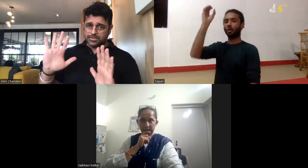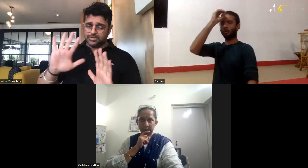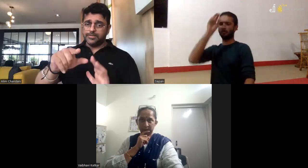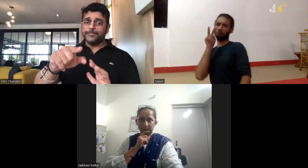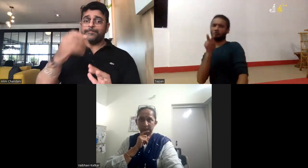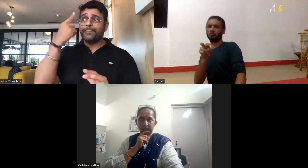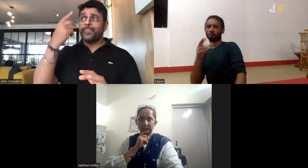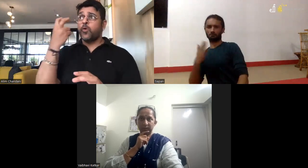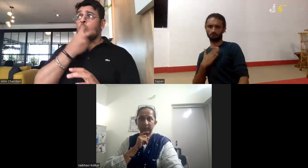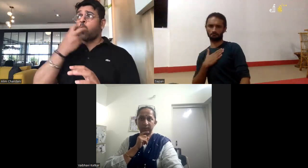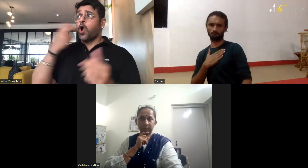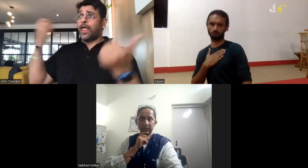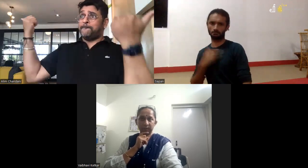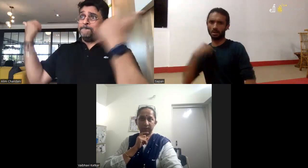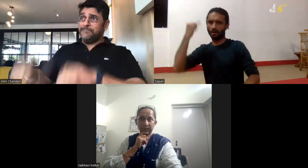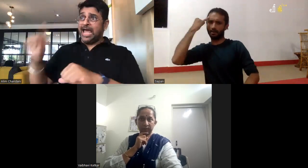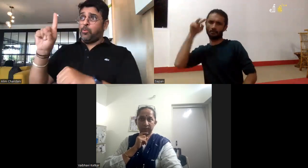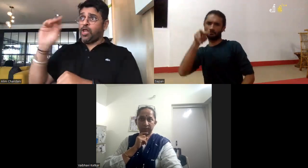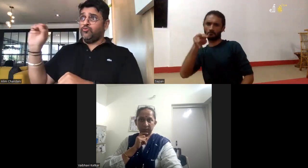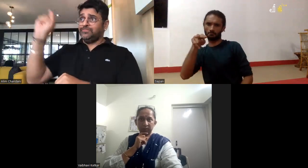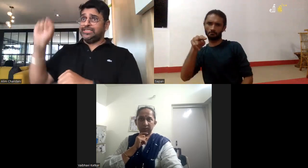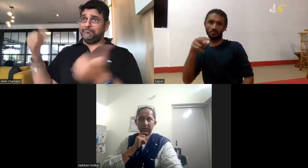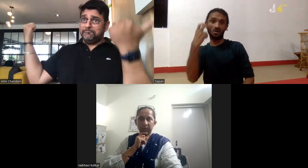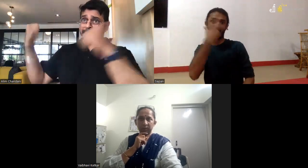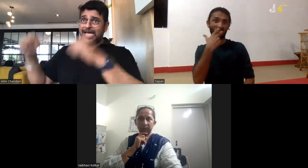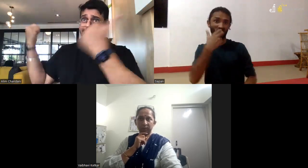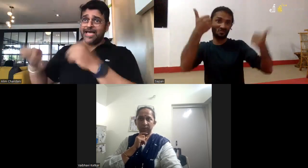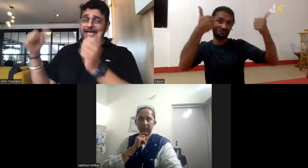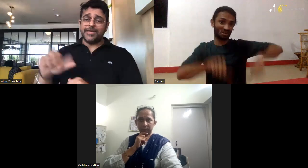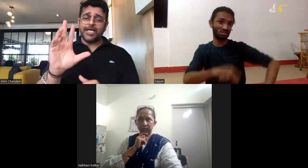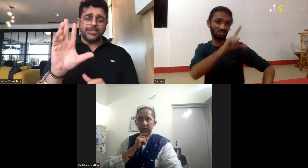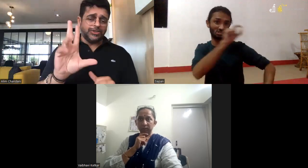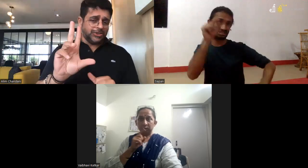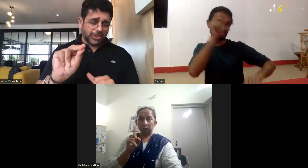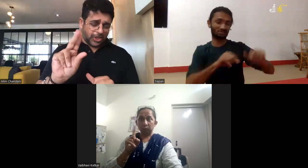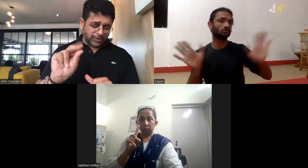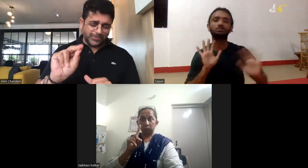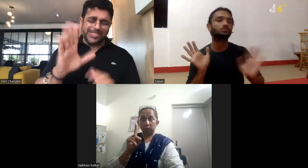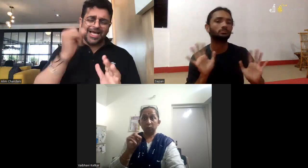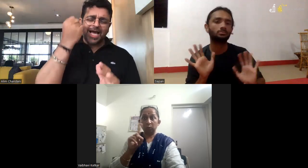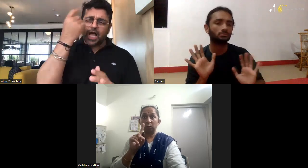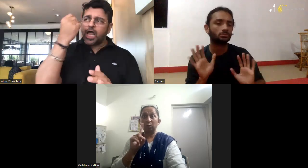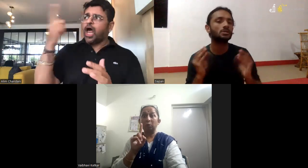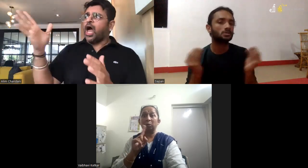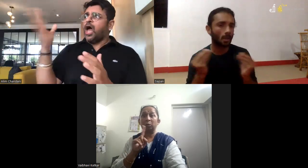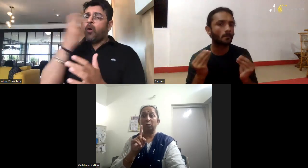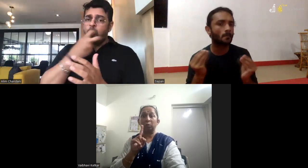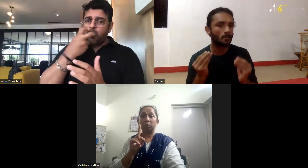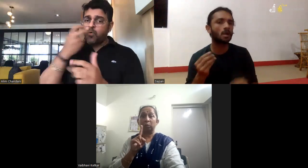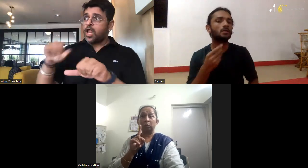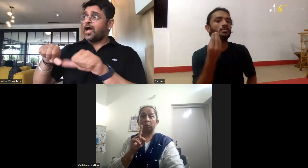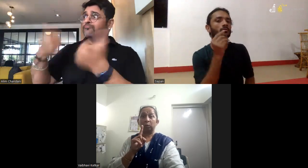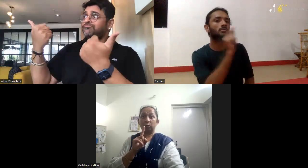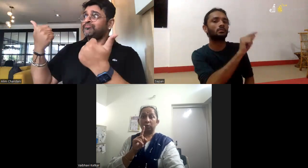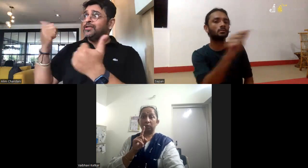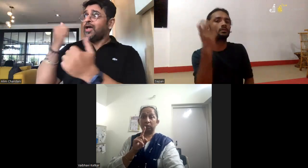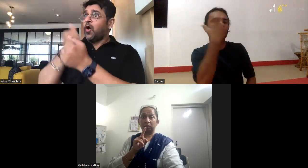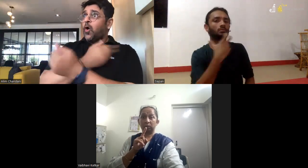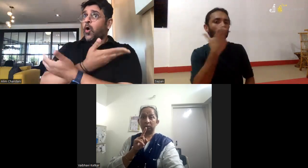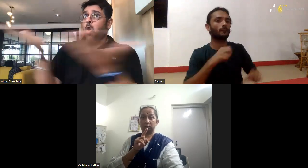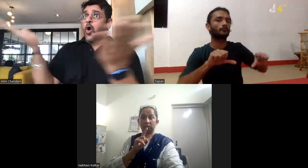the benefit out of it. It's easy to do the course for the ISL, but for the speech therapy it will be